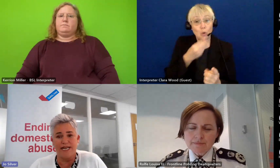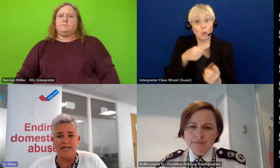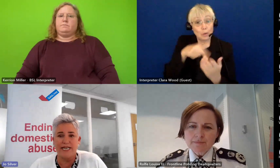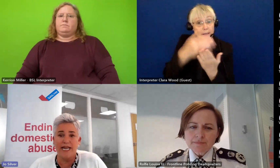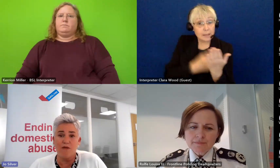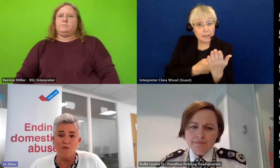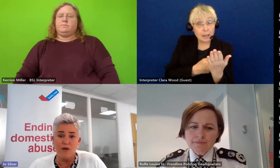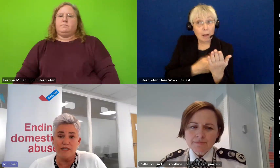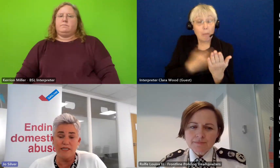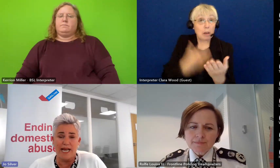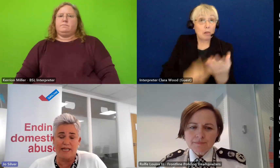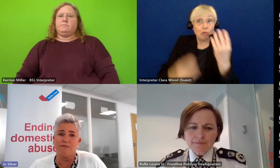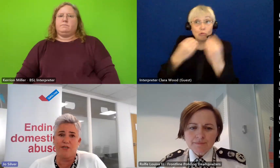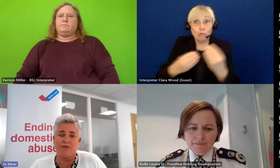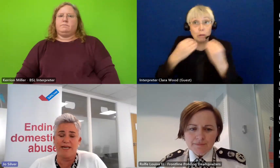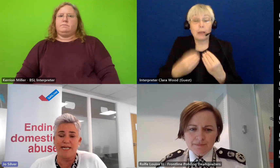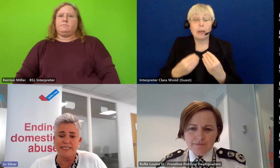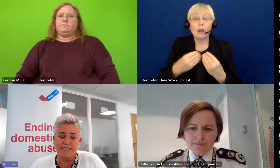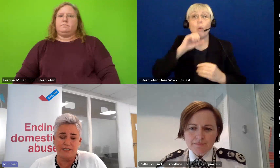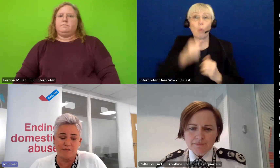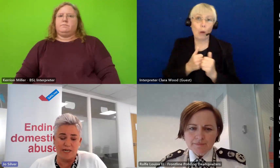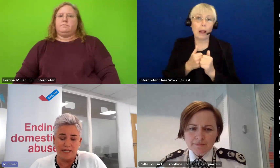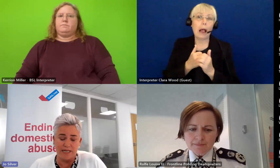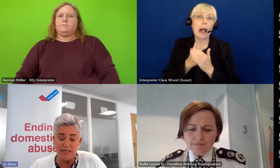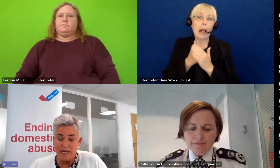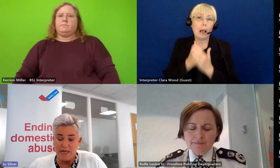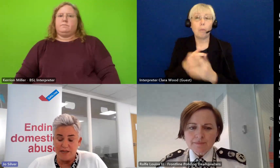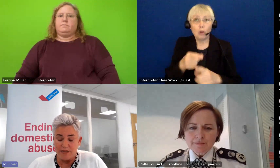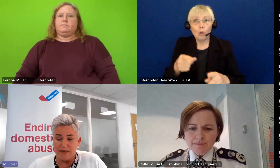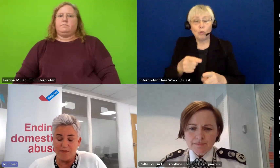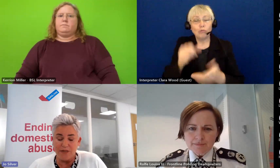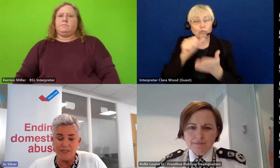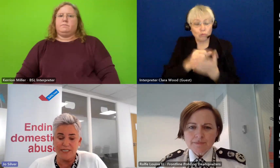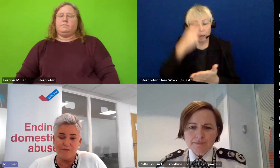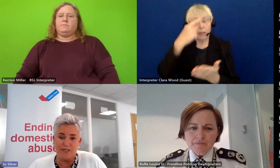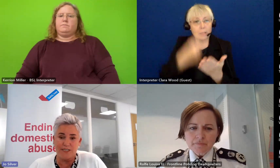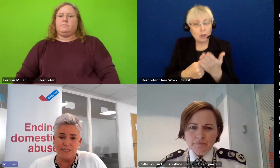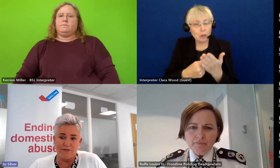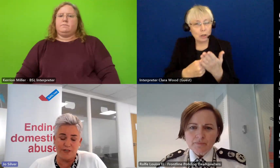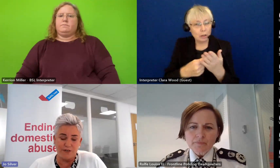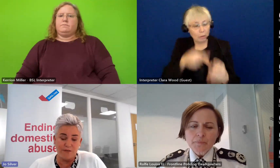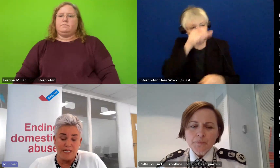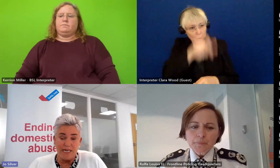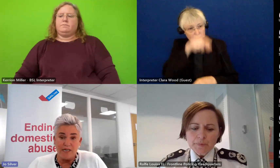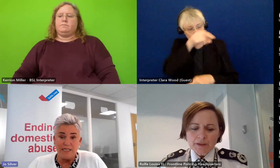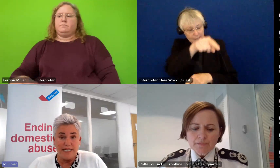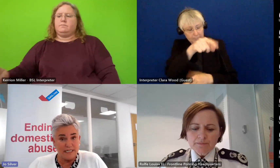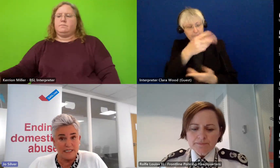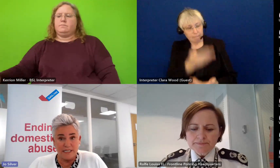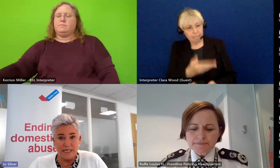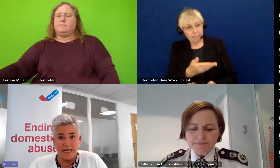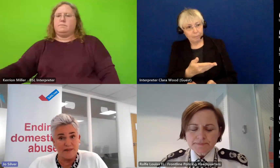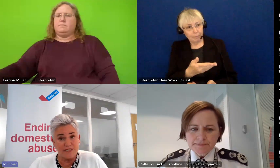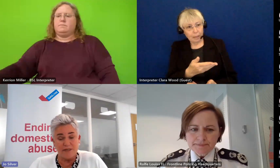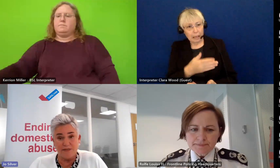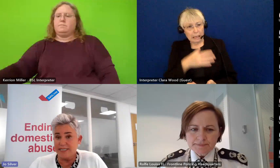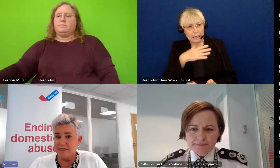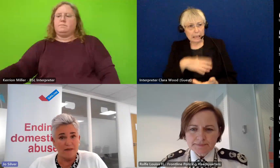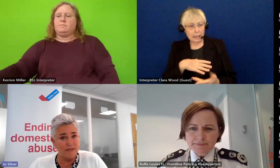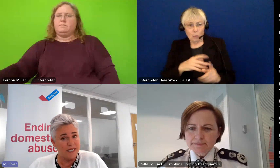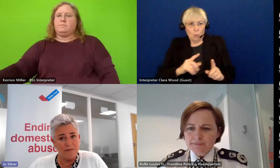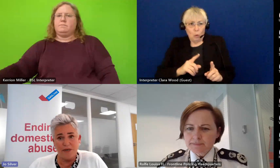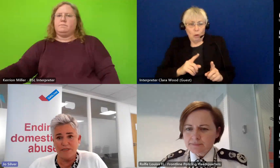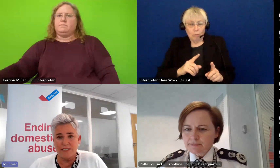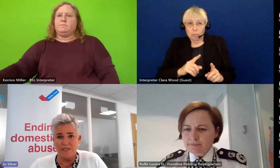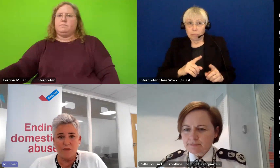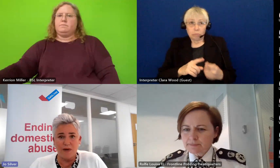the training, it will help you make a decision whether the person in front of you needs to have some advice